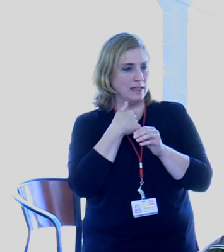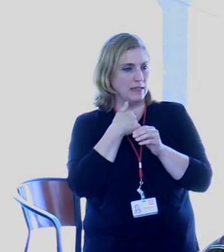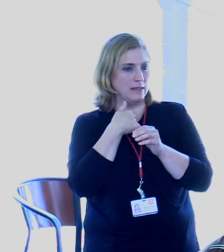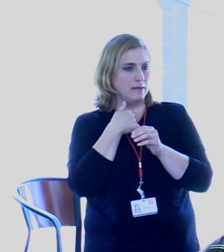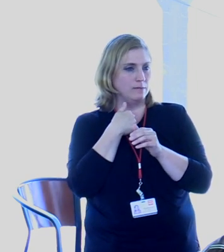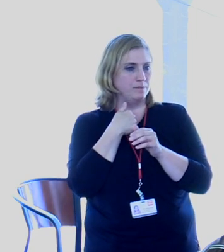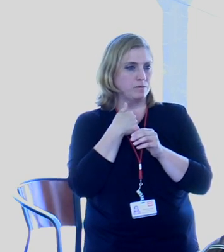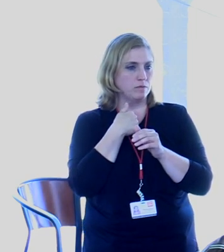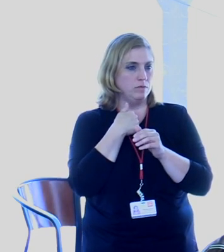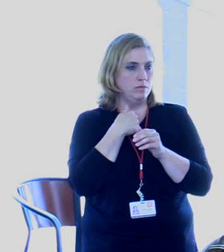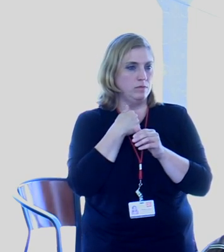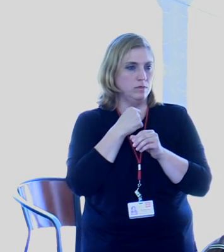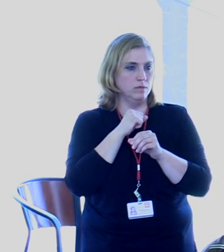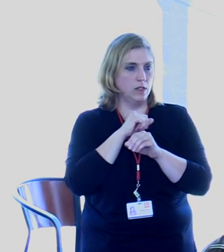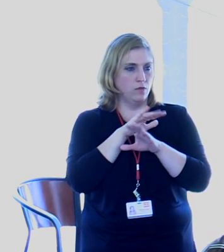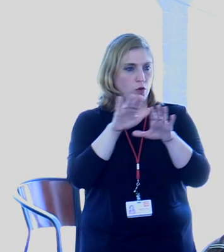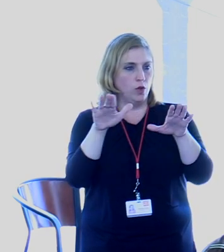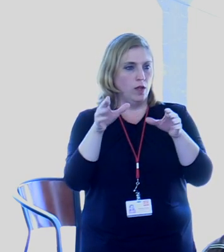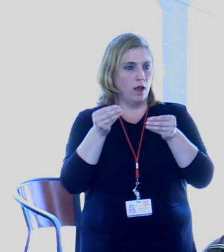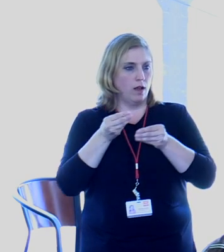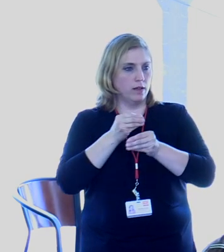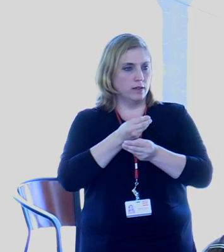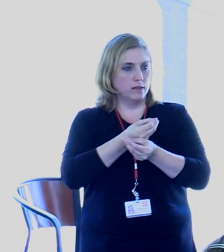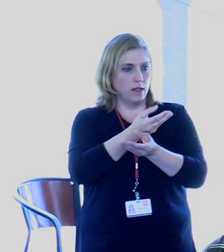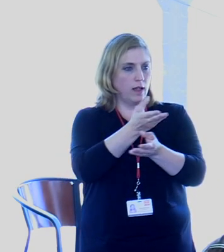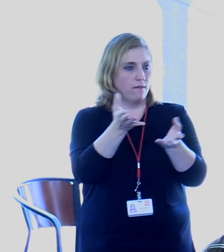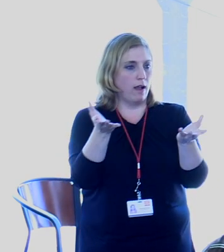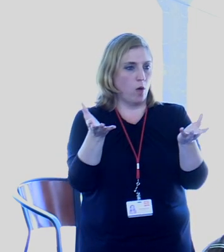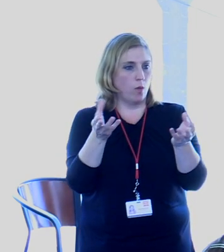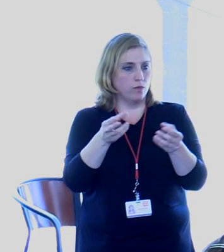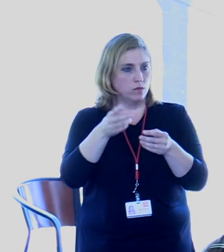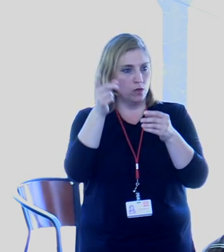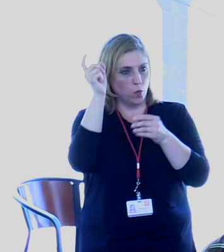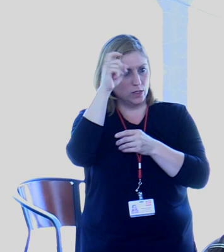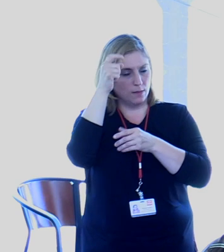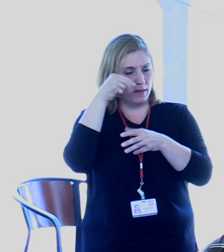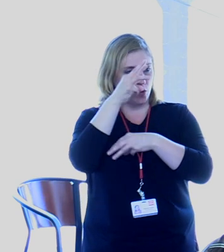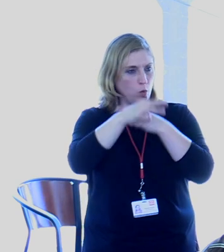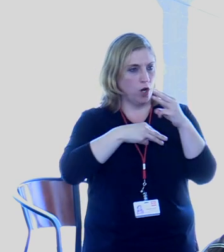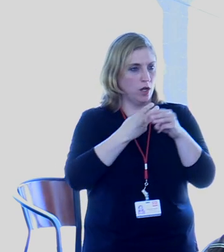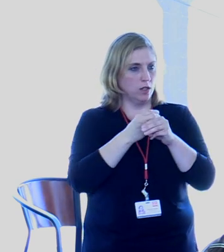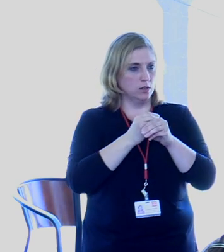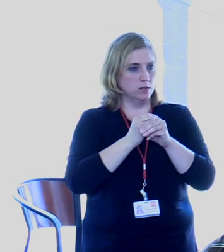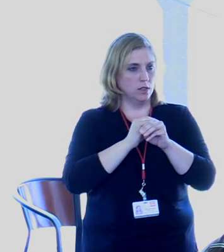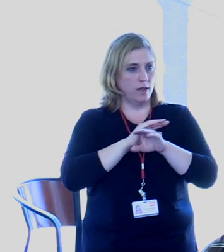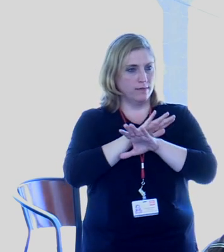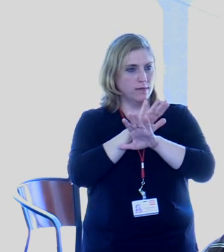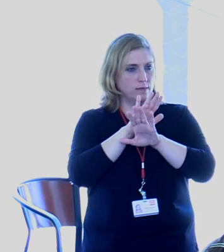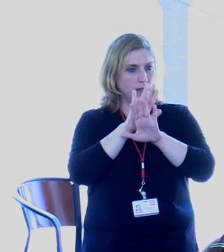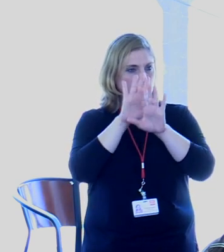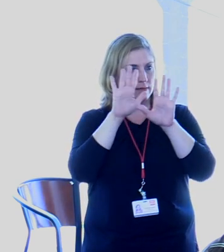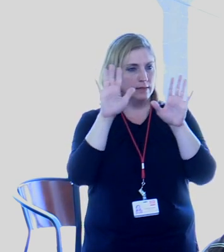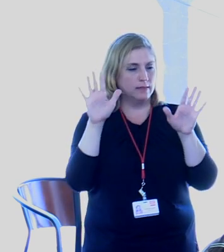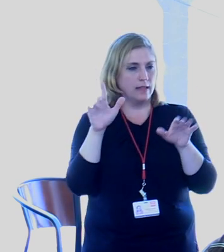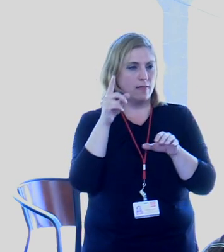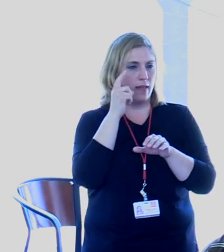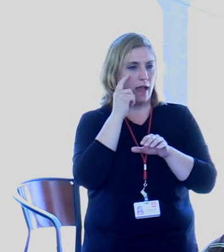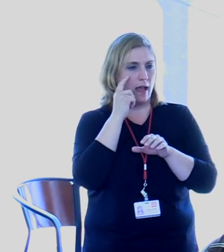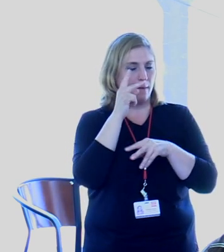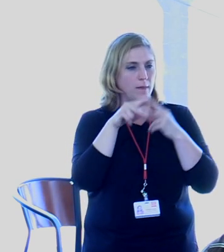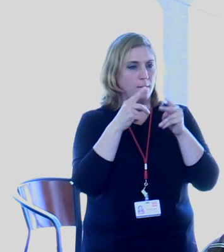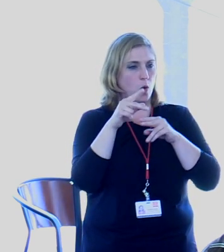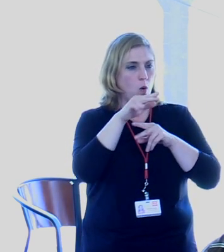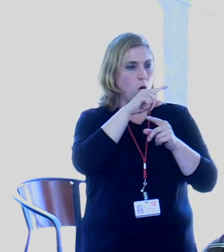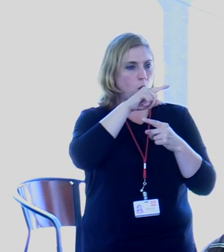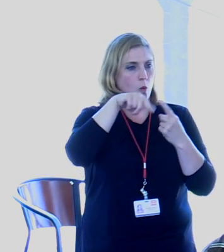to diffuse wisdom in the world, okay? To clear the eyes of those around us, those who